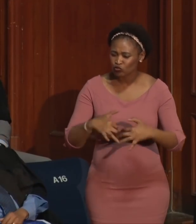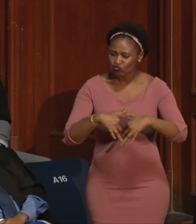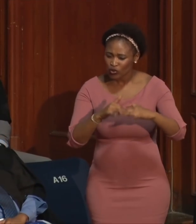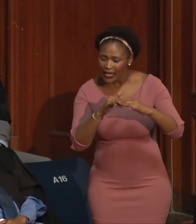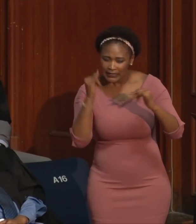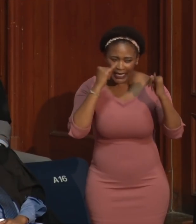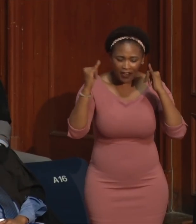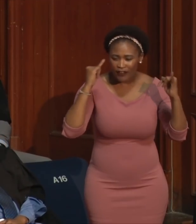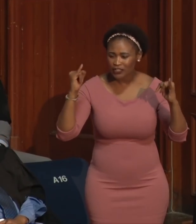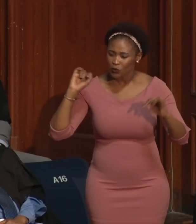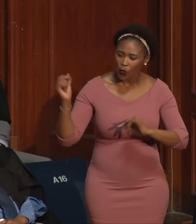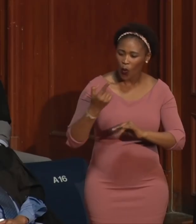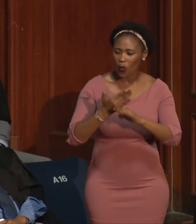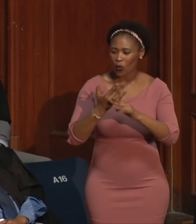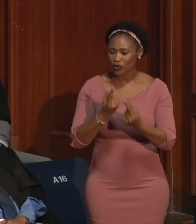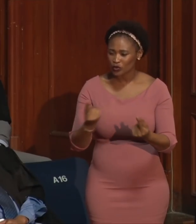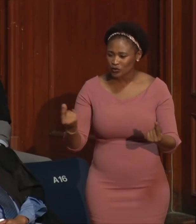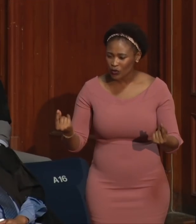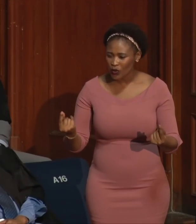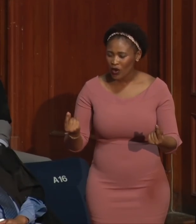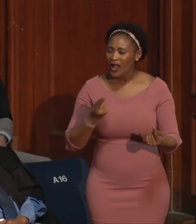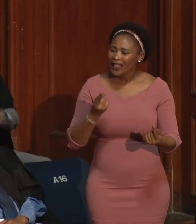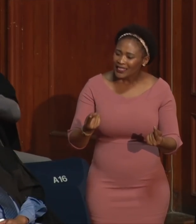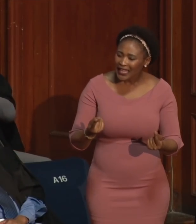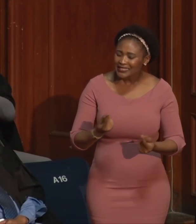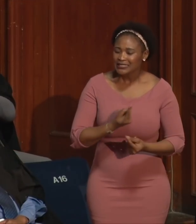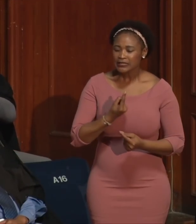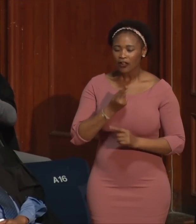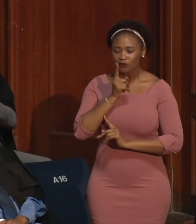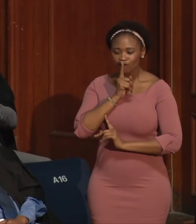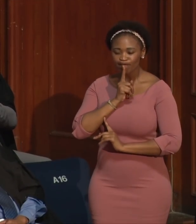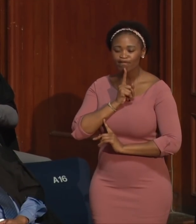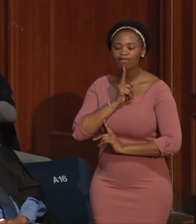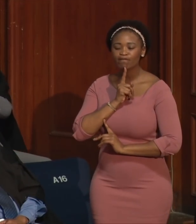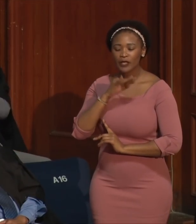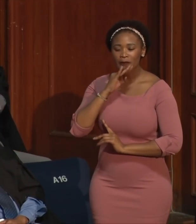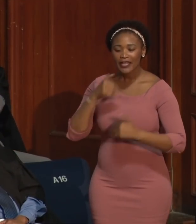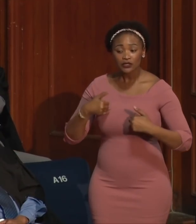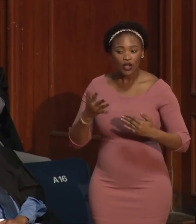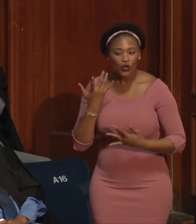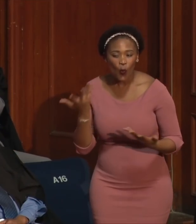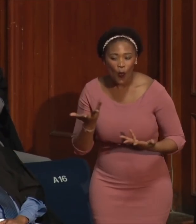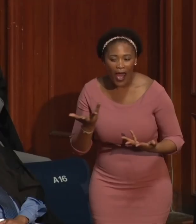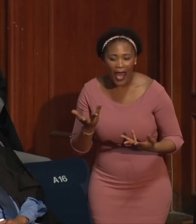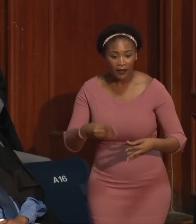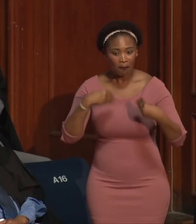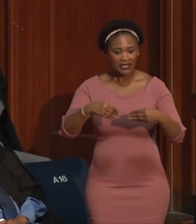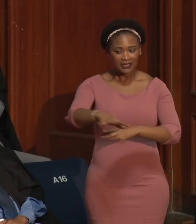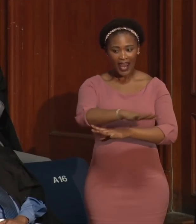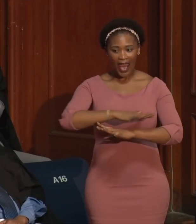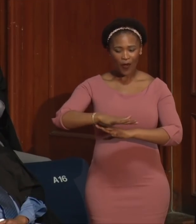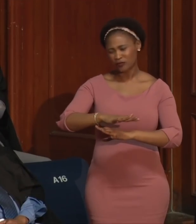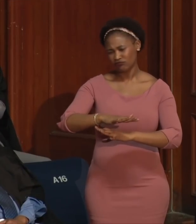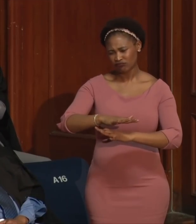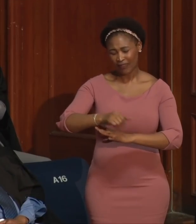in whatever work you do, is a lot more organic and subtle, and starts from a place that is not so business-like, not